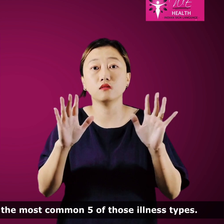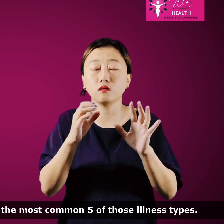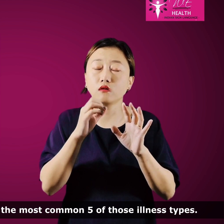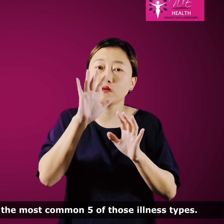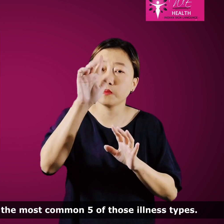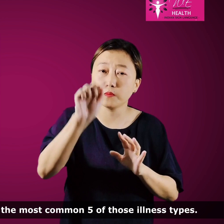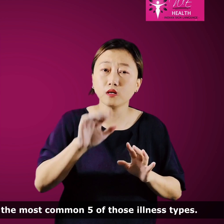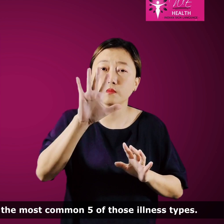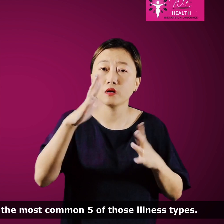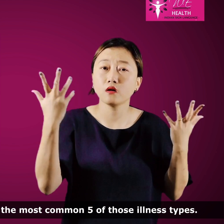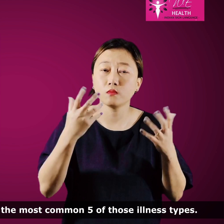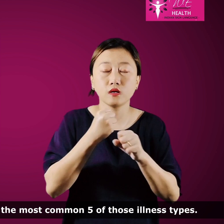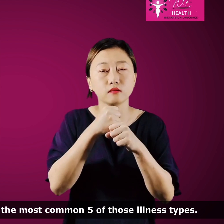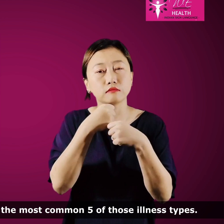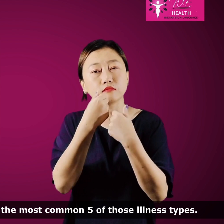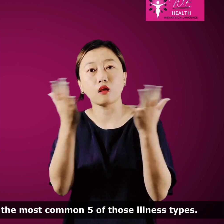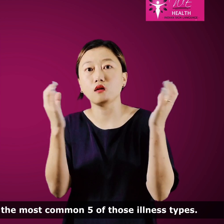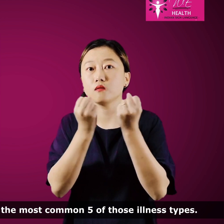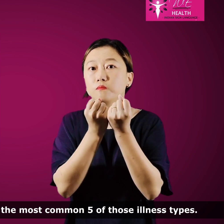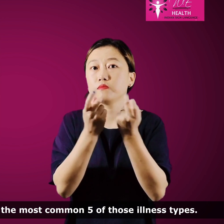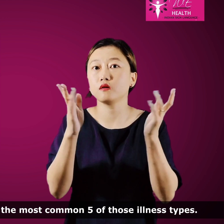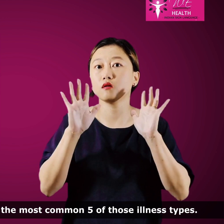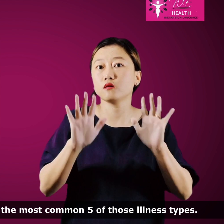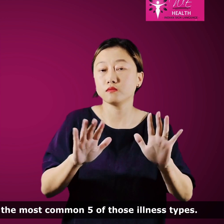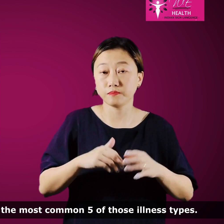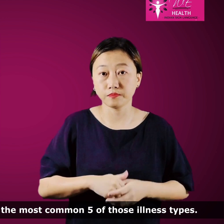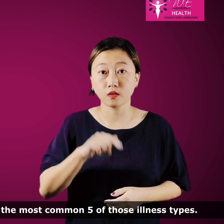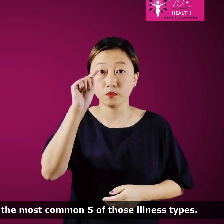In this video we will share the most common 5 of those illness types.